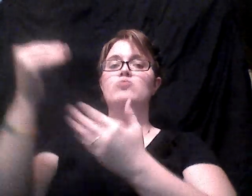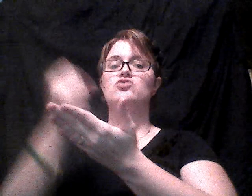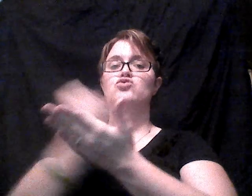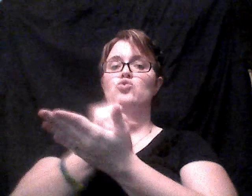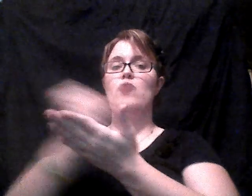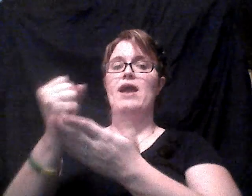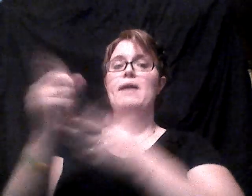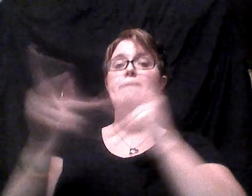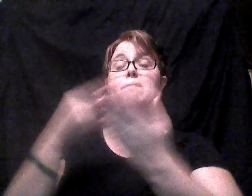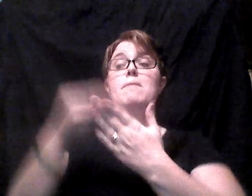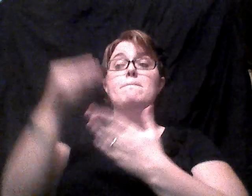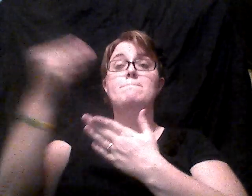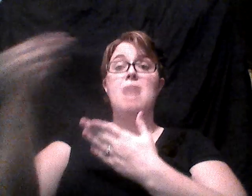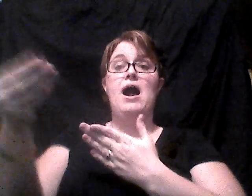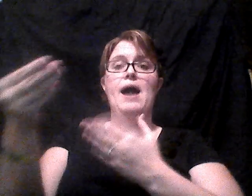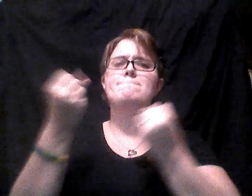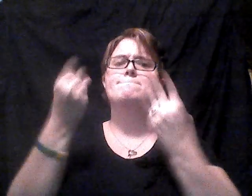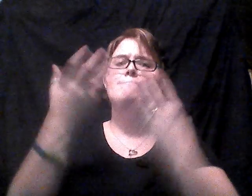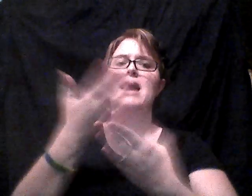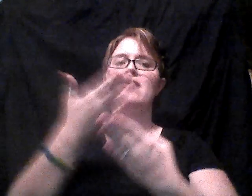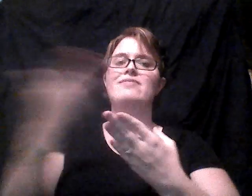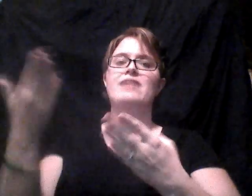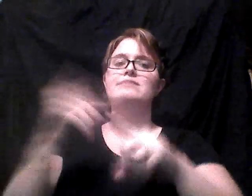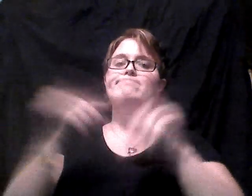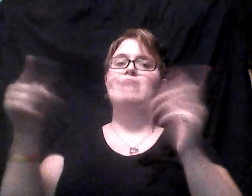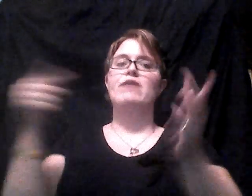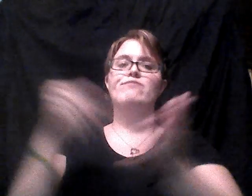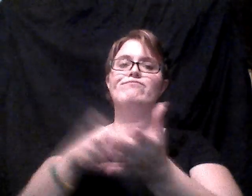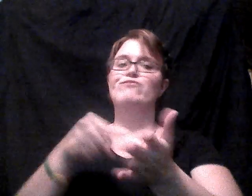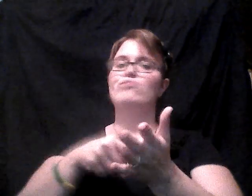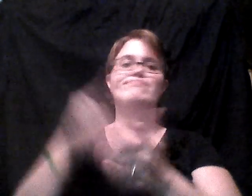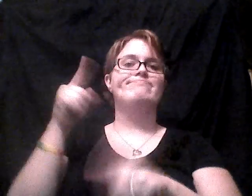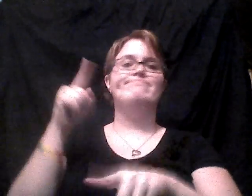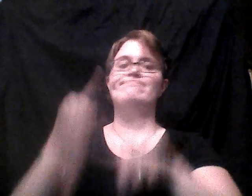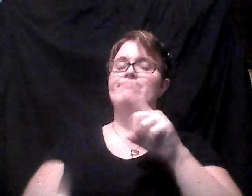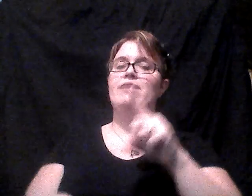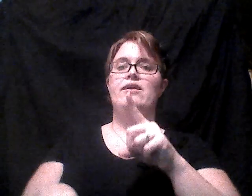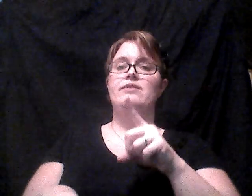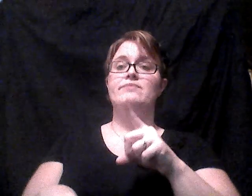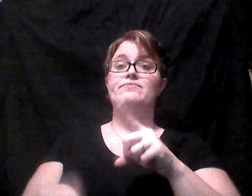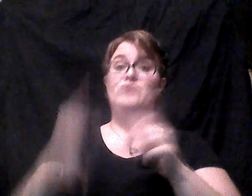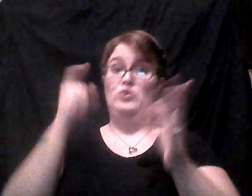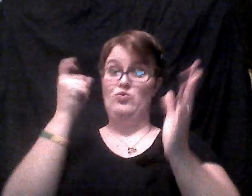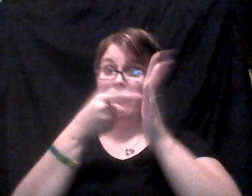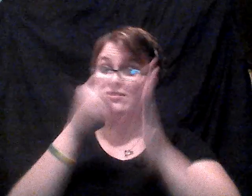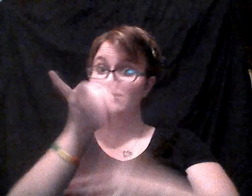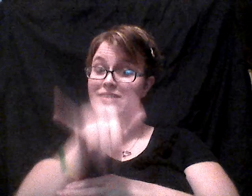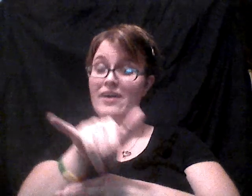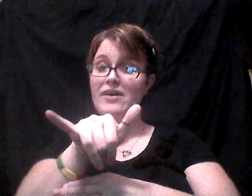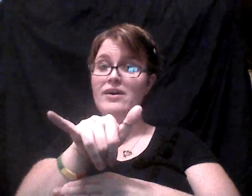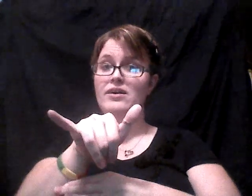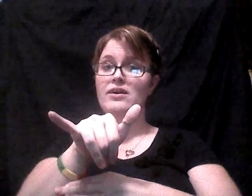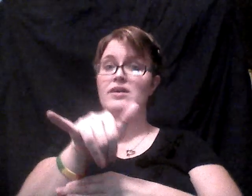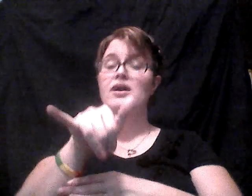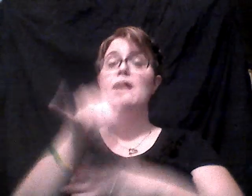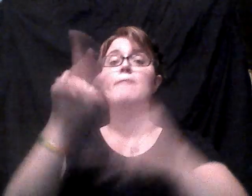can't afford. Sounds familiar? And really doing that in the anticipation that I'll have a job next year, that I'll be